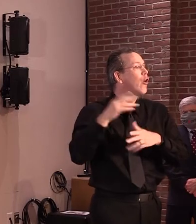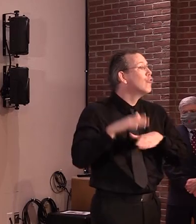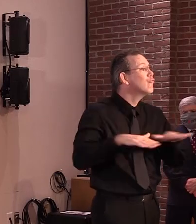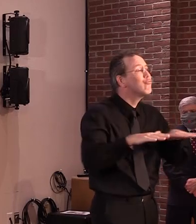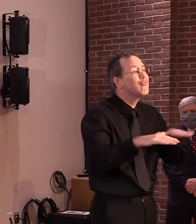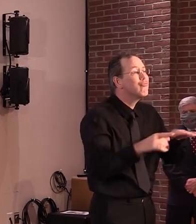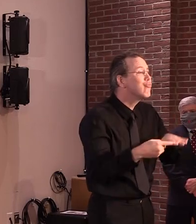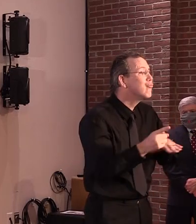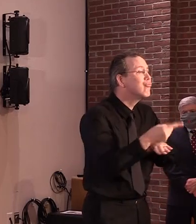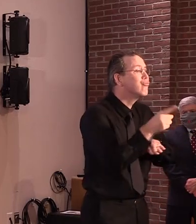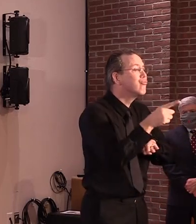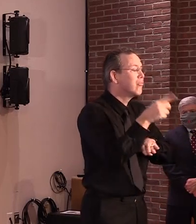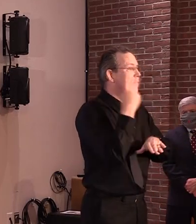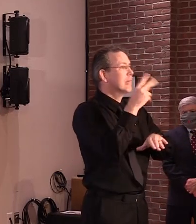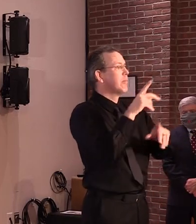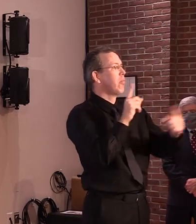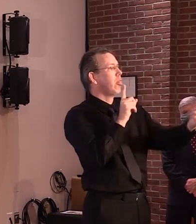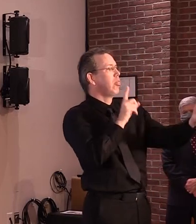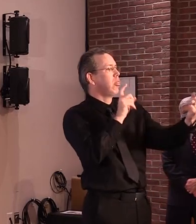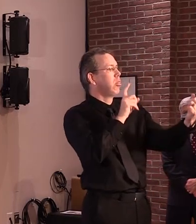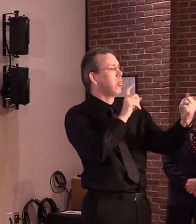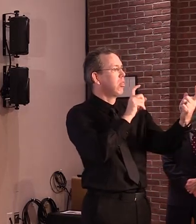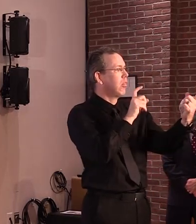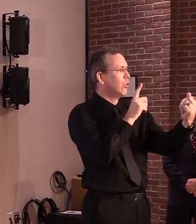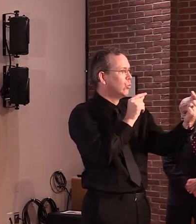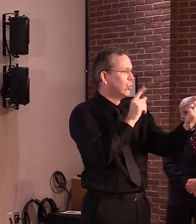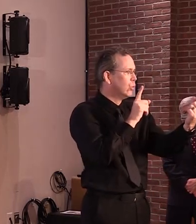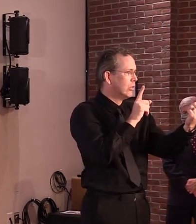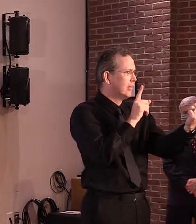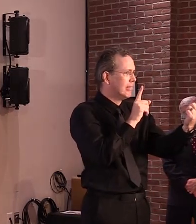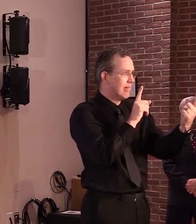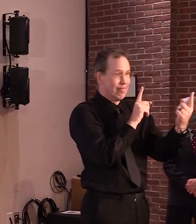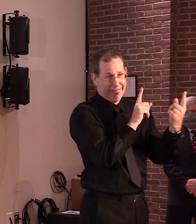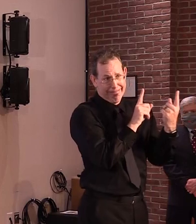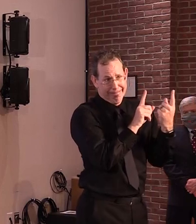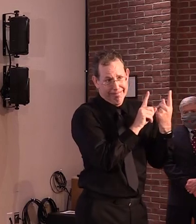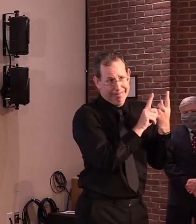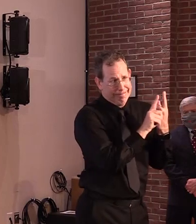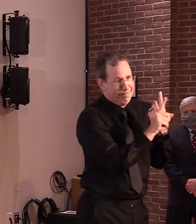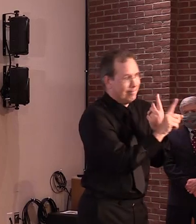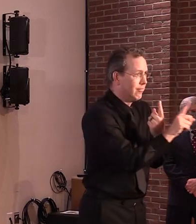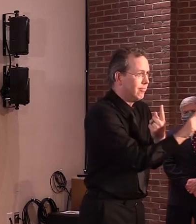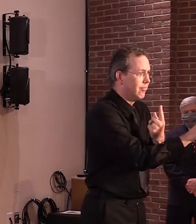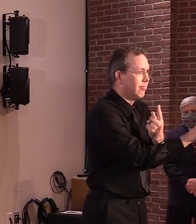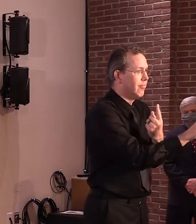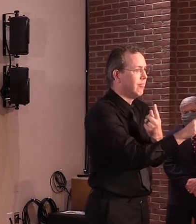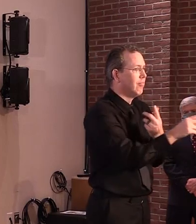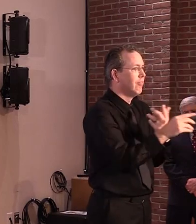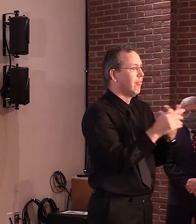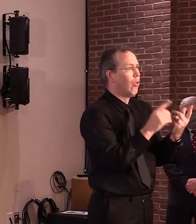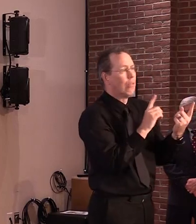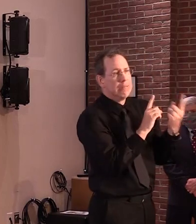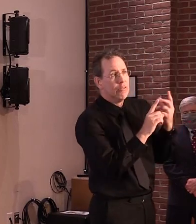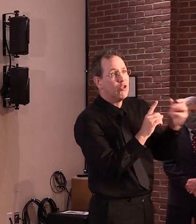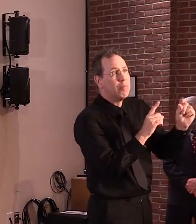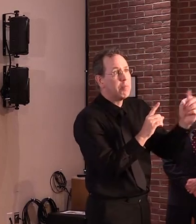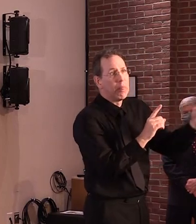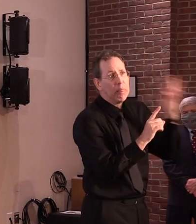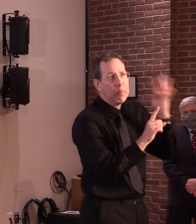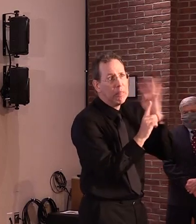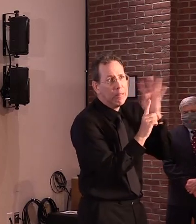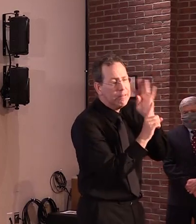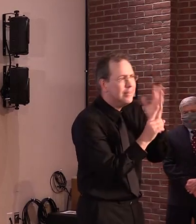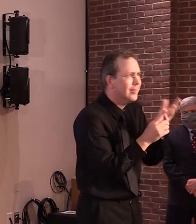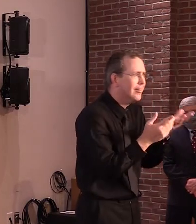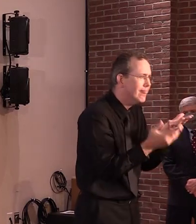the only place you can go is to the side to let a group by. And there's a group of 20 people who are physically distanced,